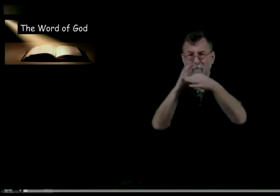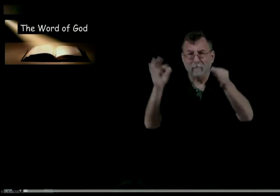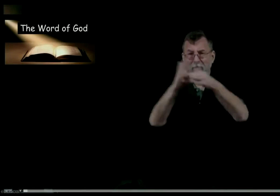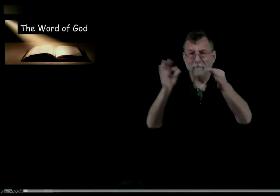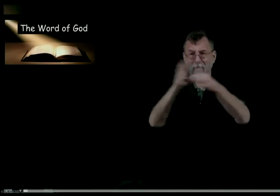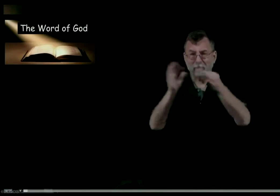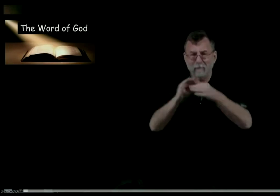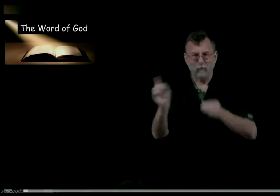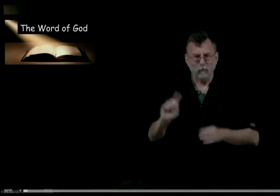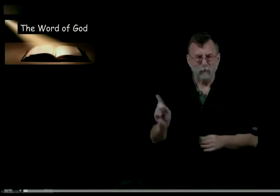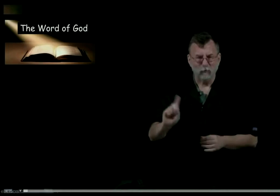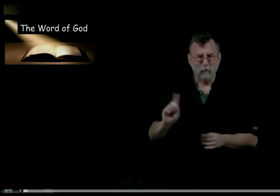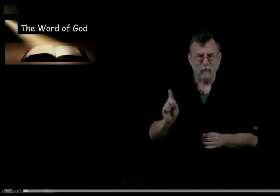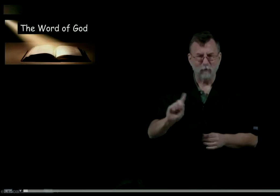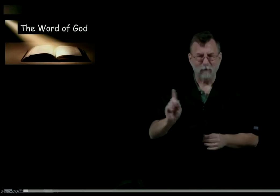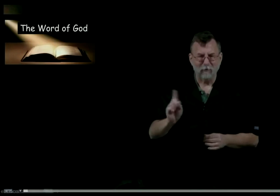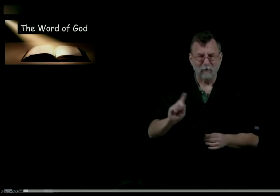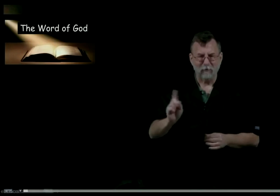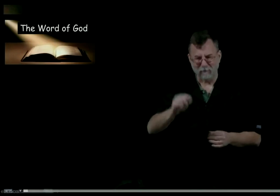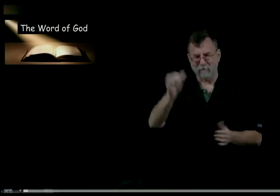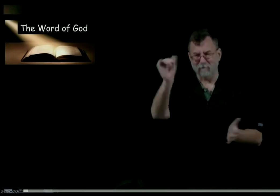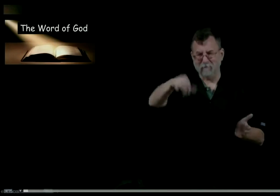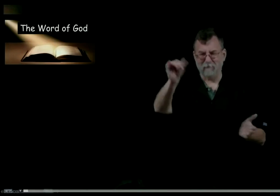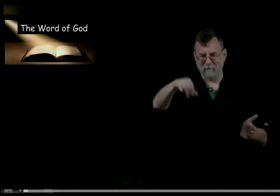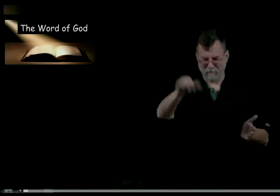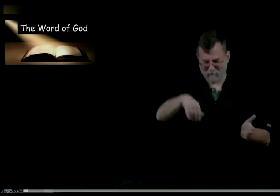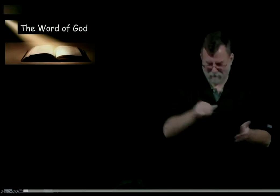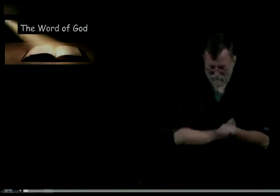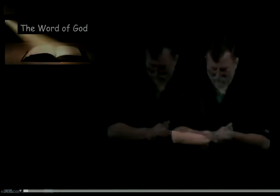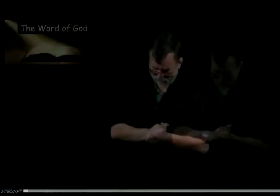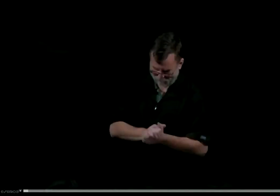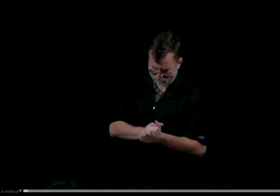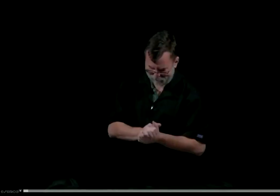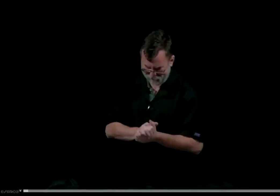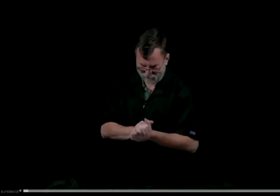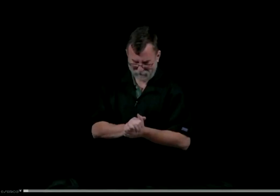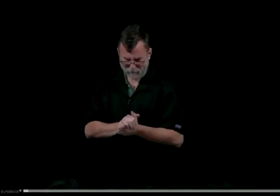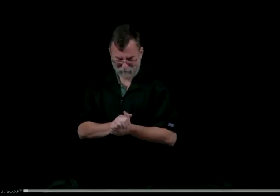Doesn't matter if you see me, my story. Do you know where I am? Yep.